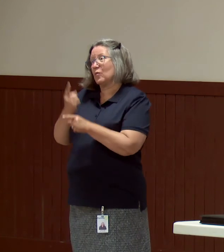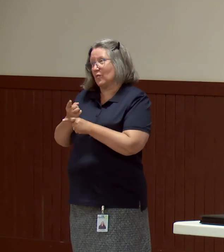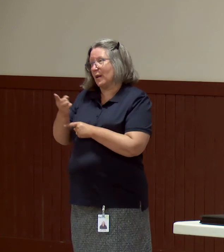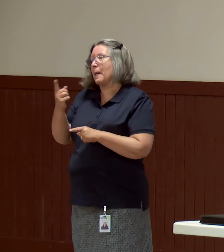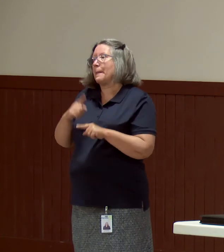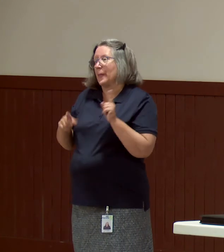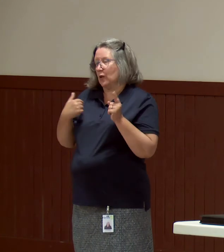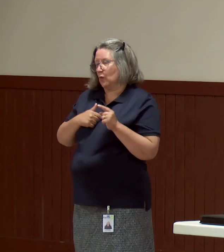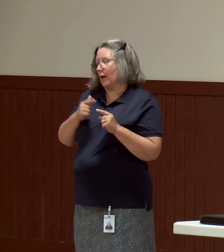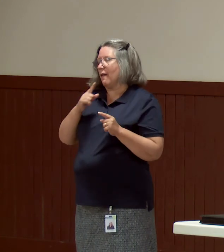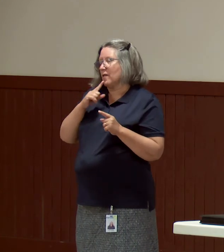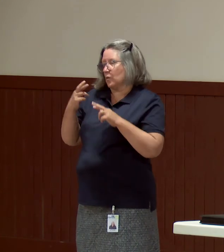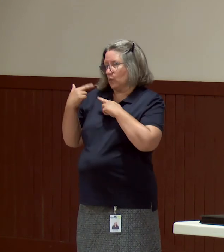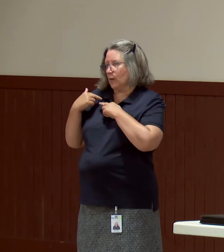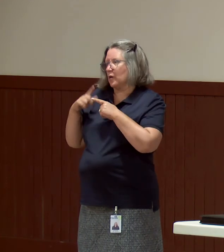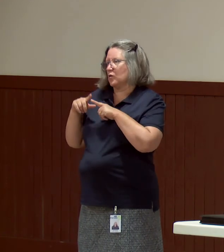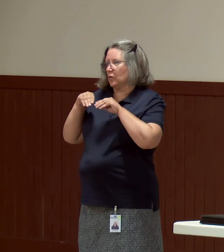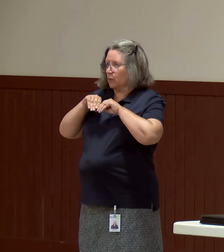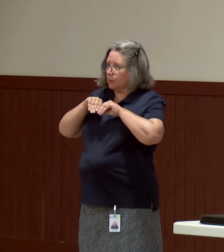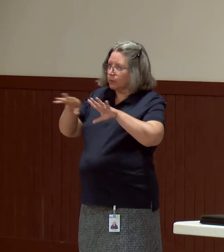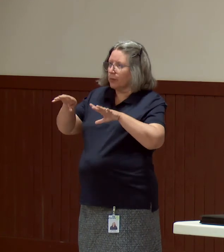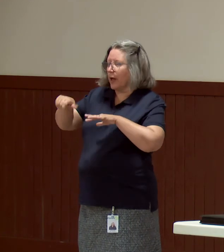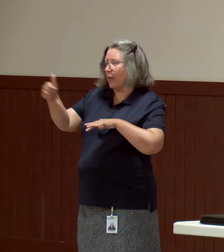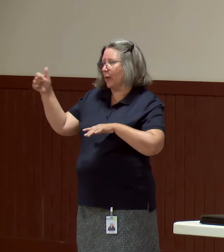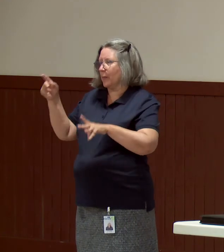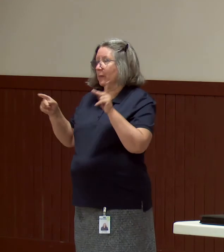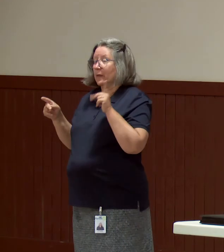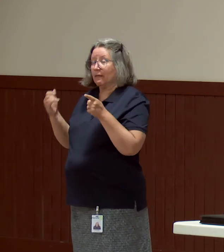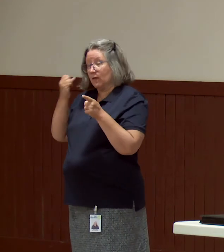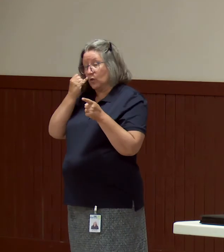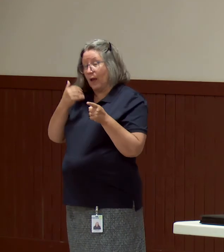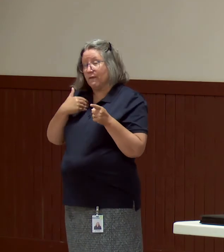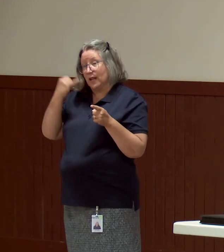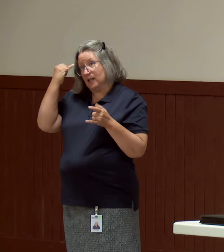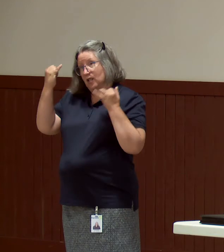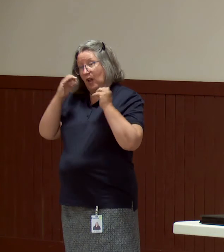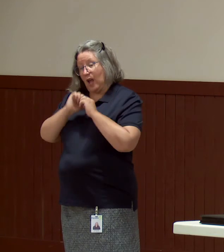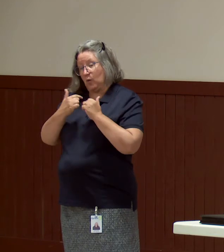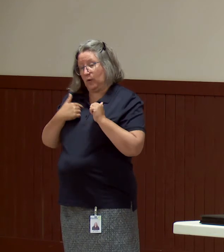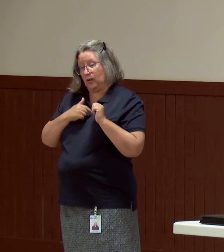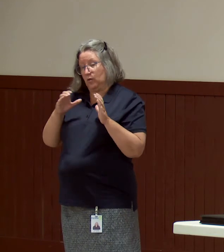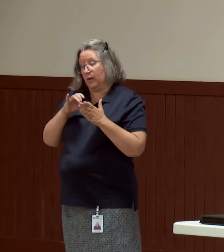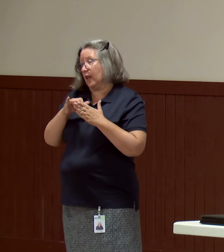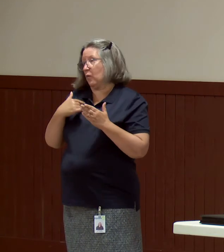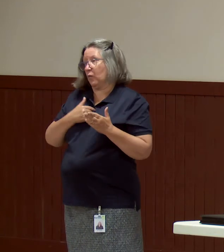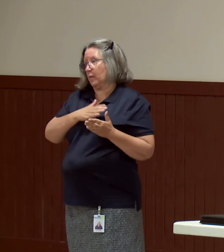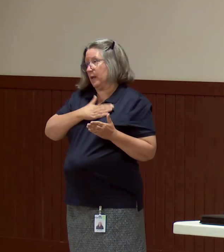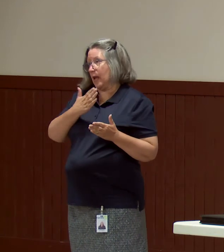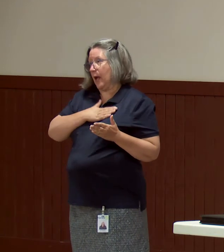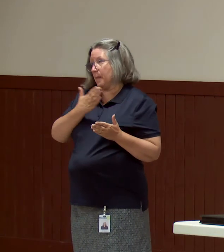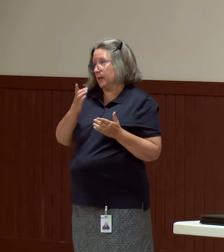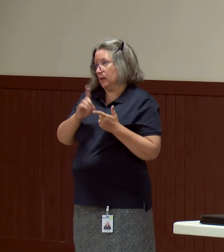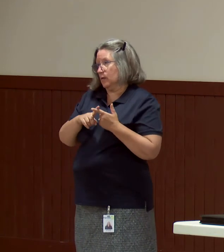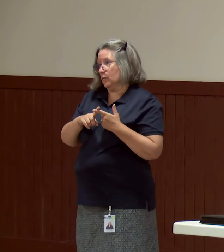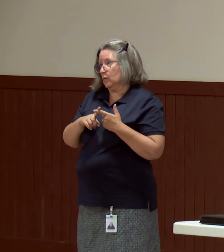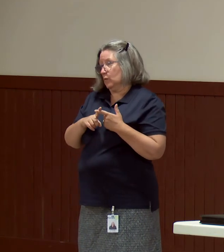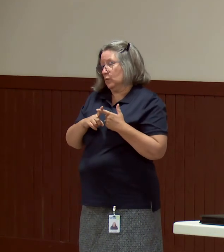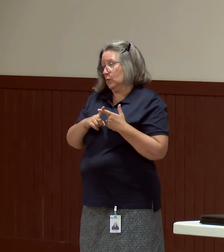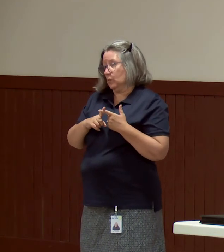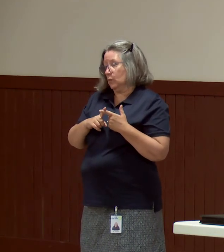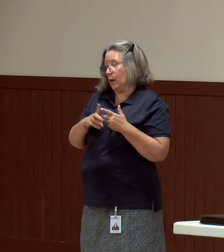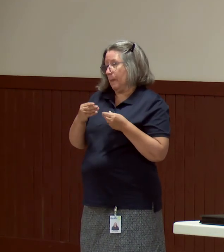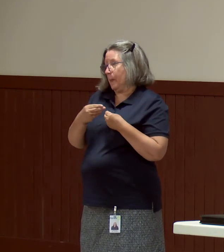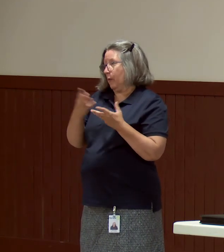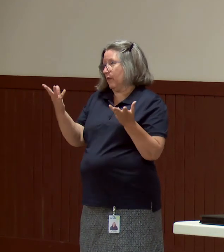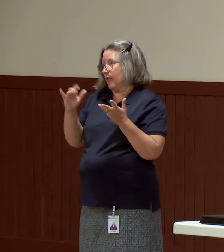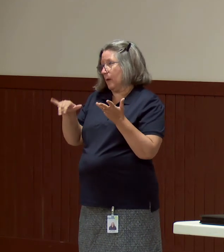do have the responsibility to push it out in other ways. And if you have ideas, if you can help us do that, we'd be glad to provide it